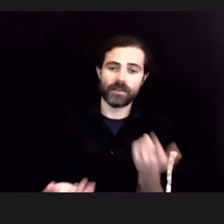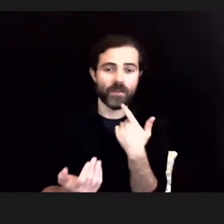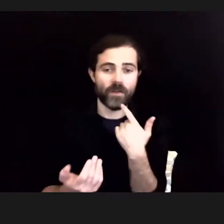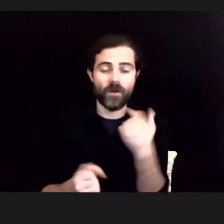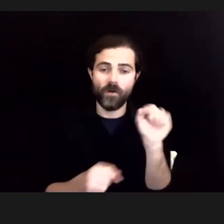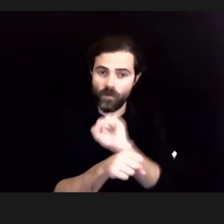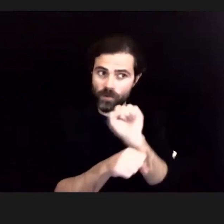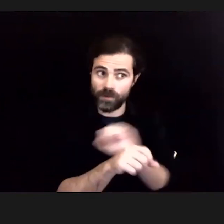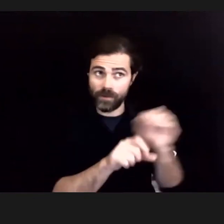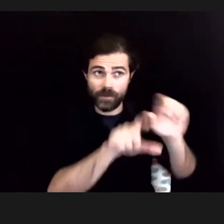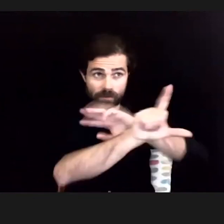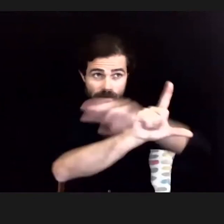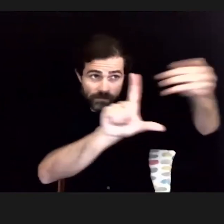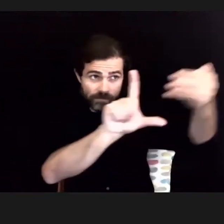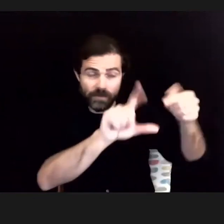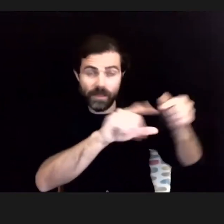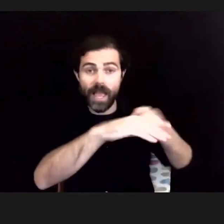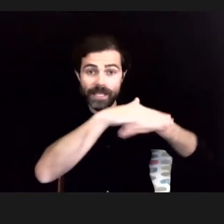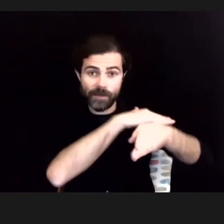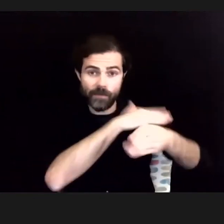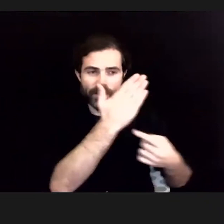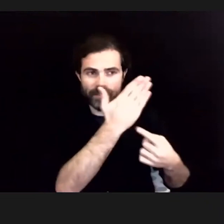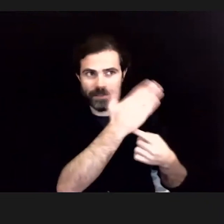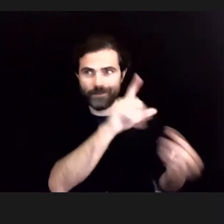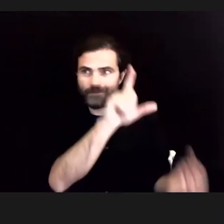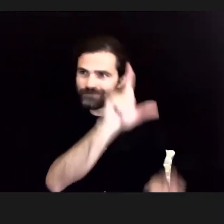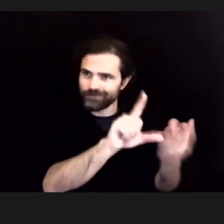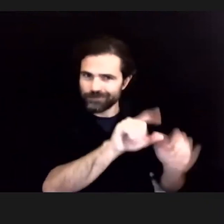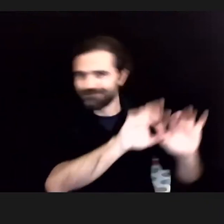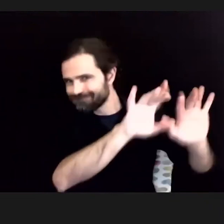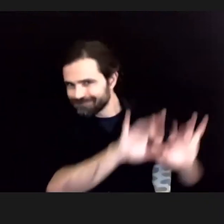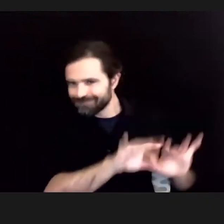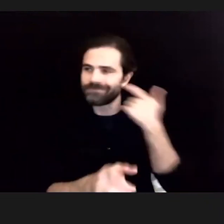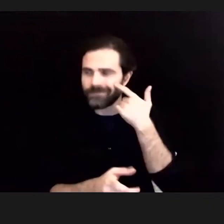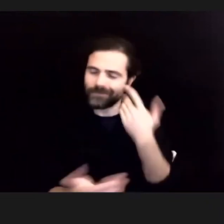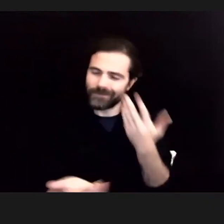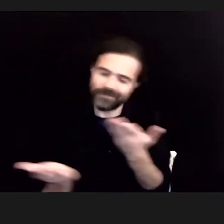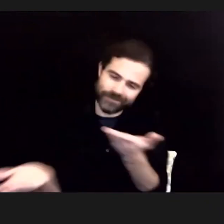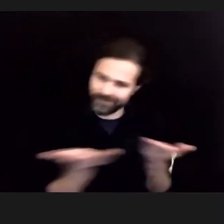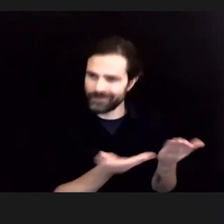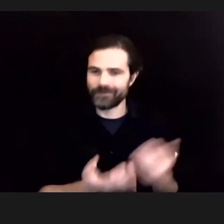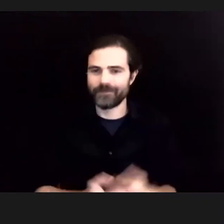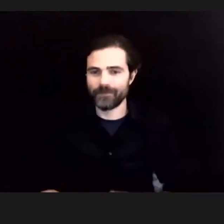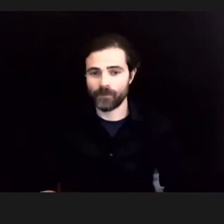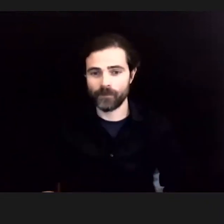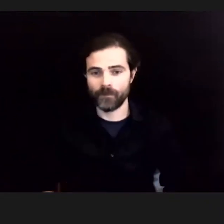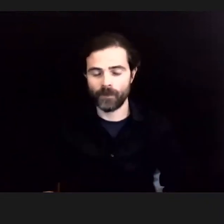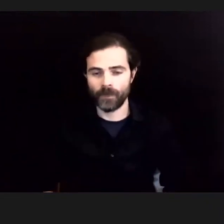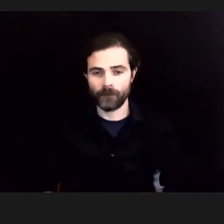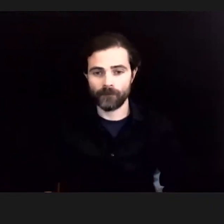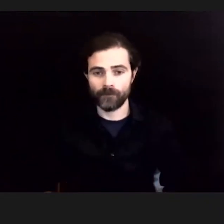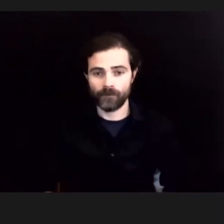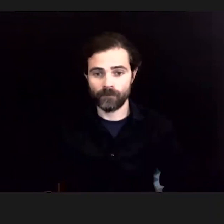accessible technology, and your solutions in the mapping tool to be visible in the